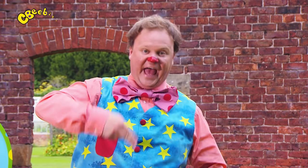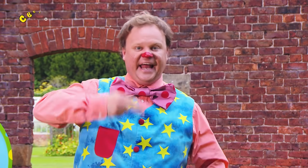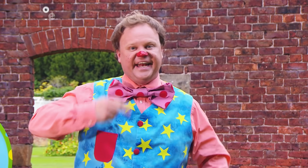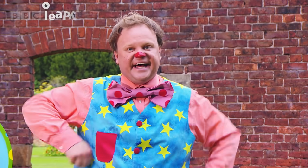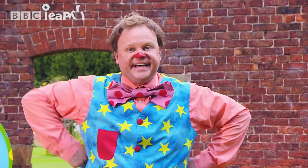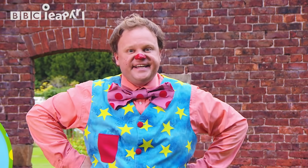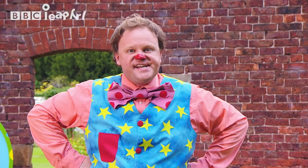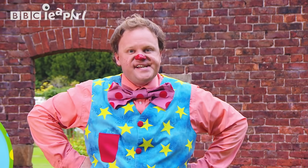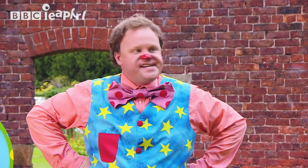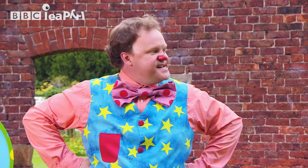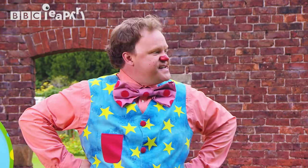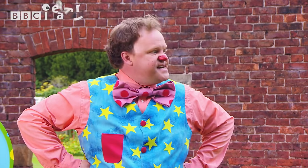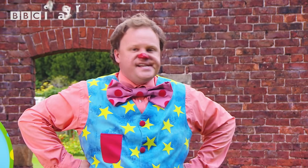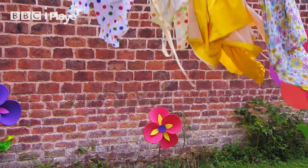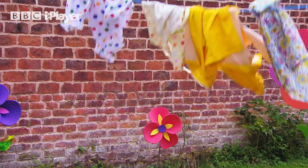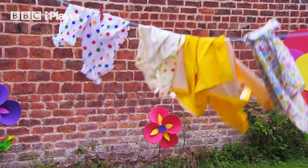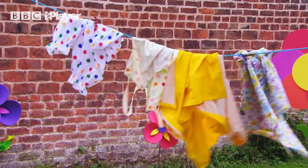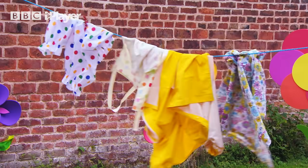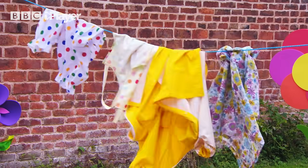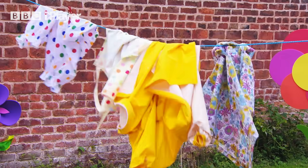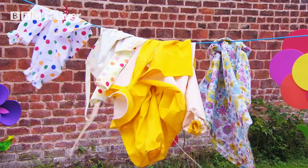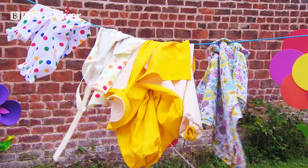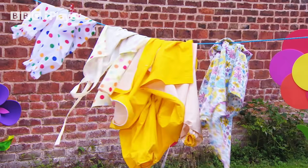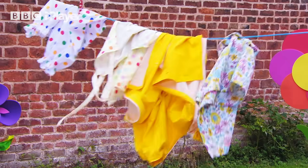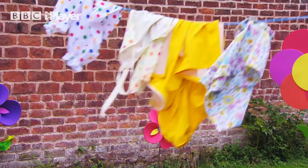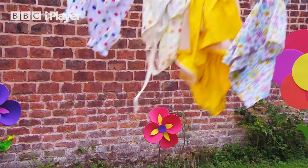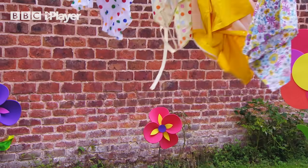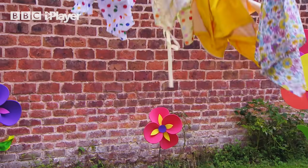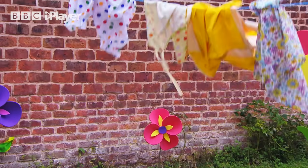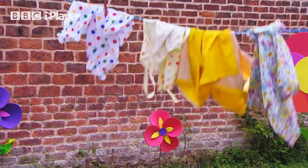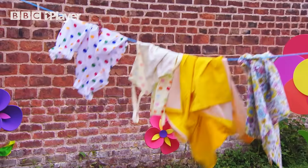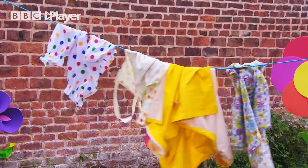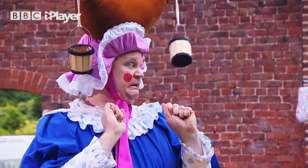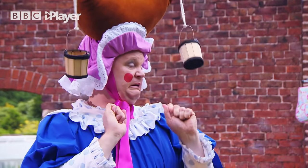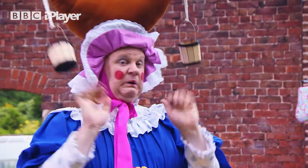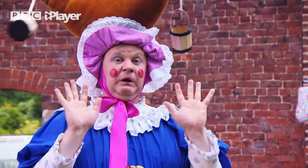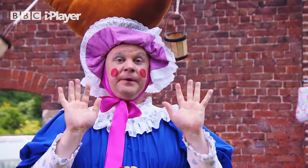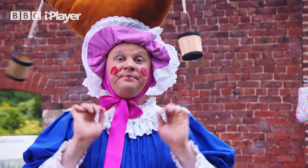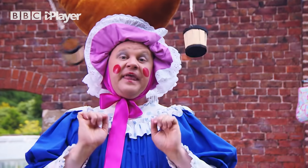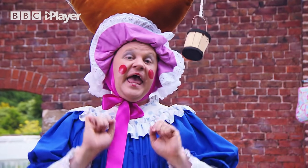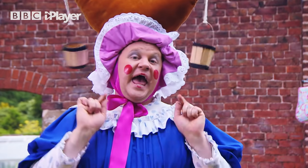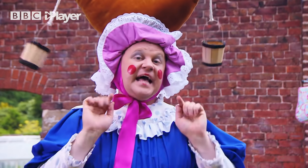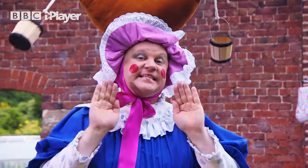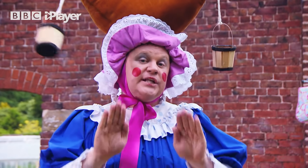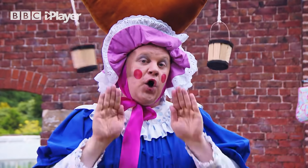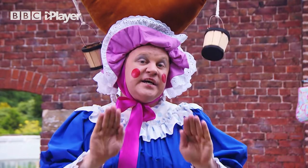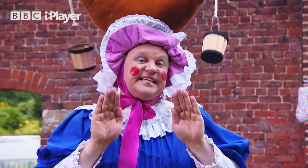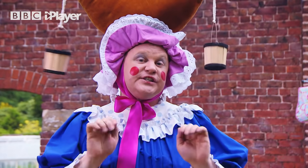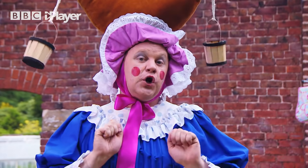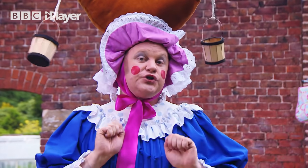Again? No! Windy weather is perfect for drying Aunt Polly's washing. As long as it's not